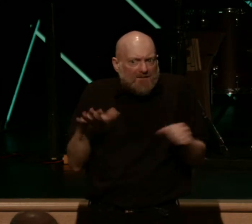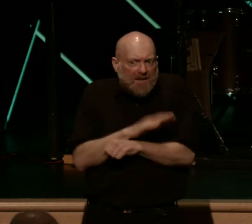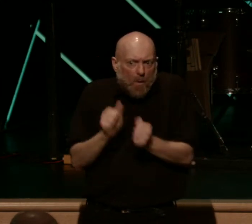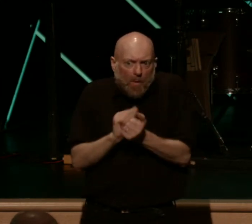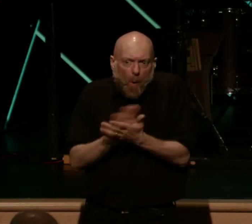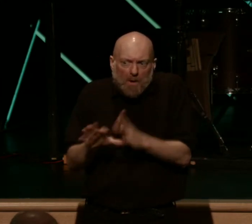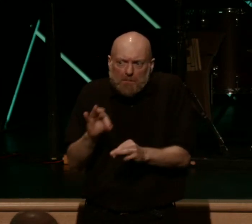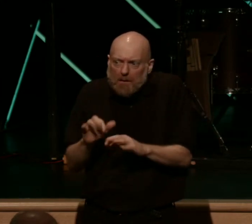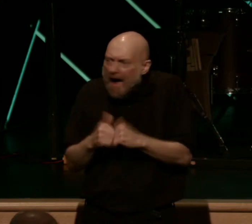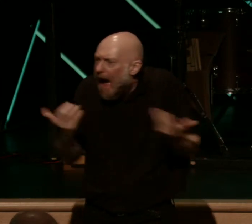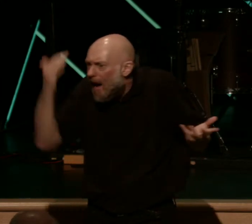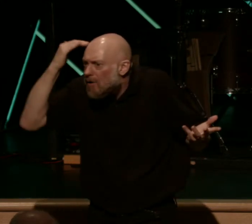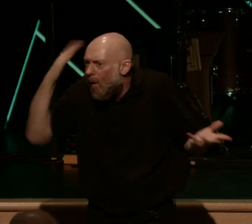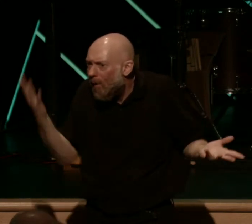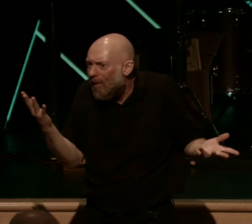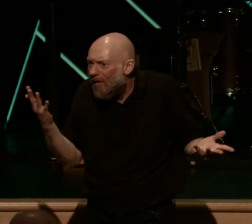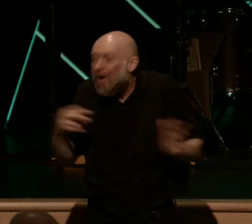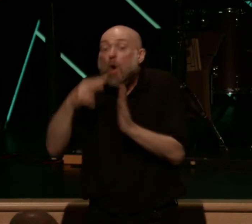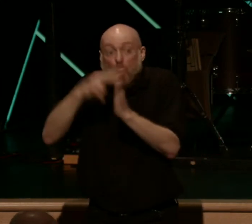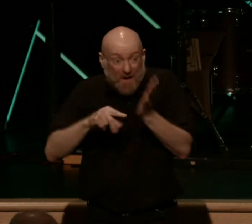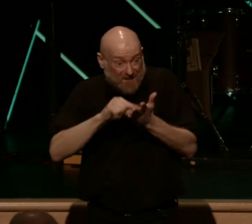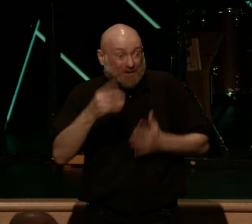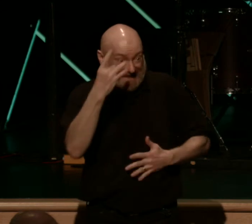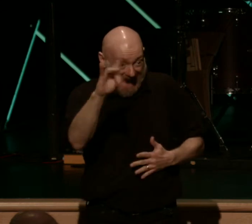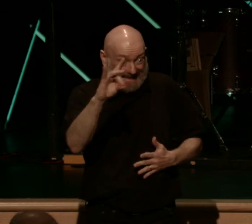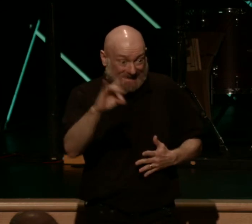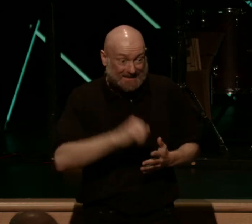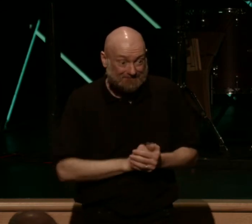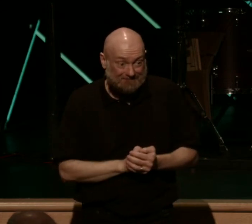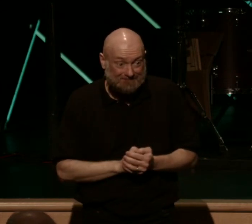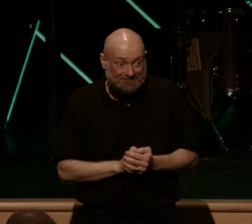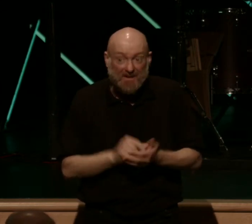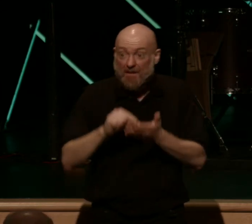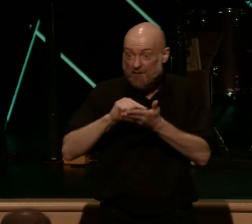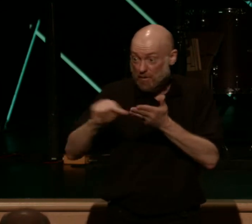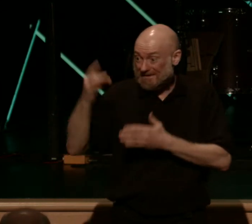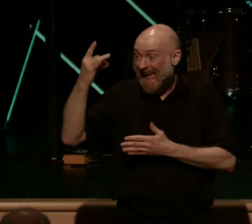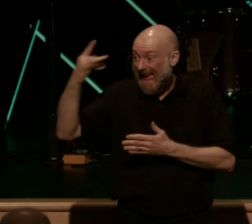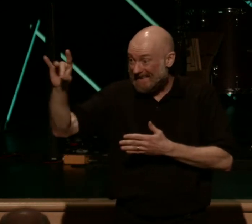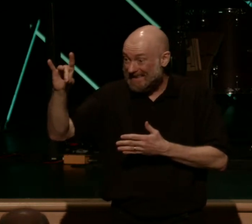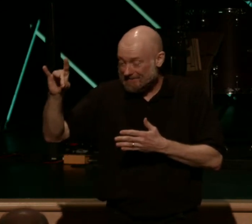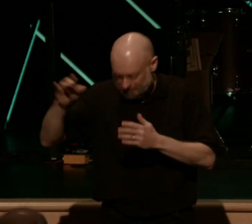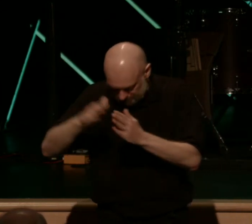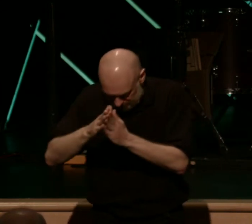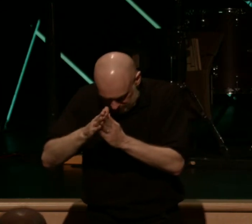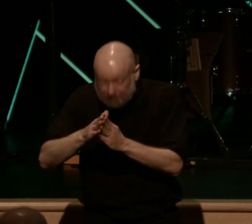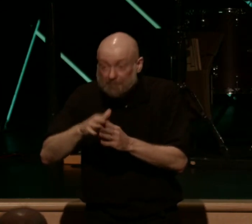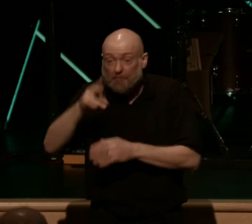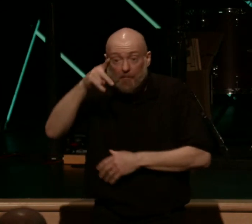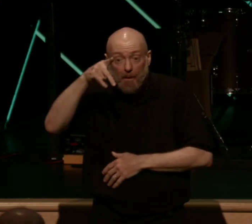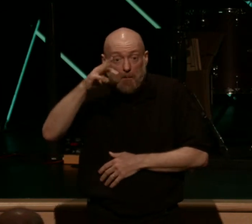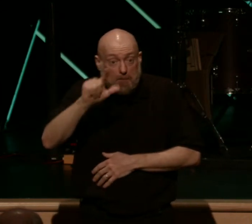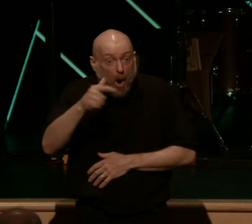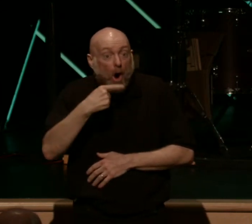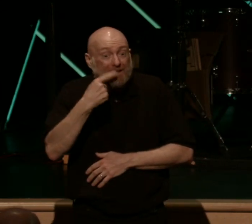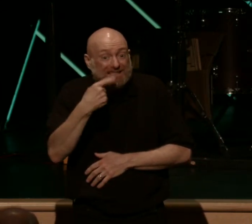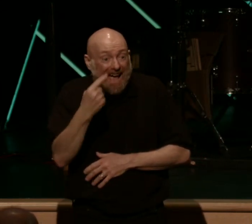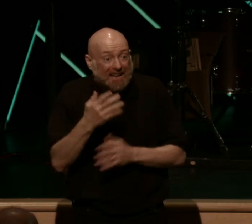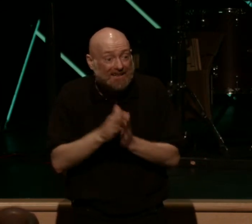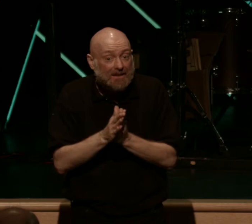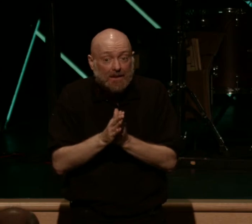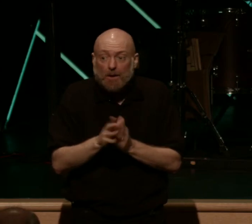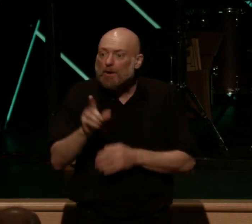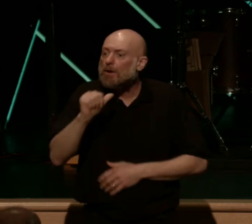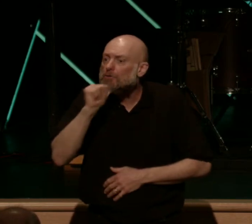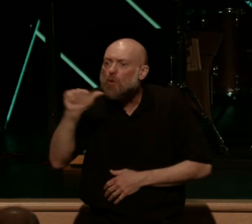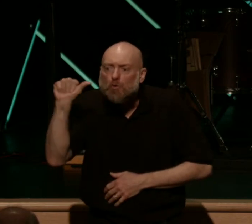Spirit? We'll have a look at verse 18. Verse 18, Paul says, "And do